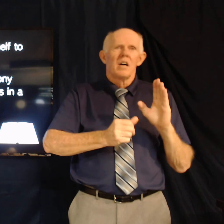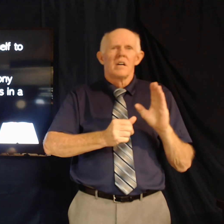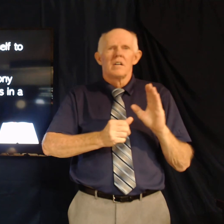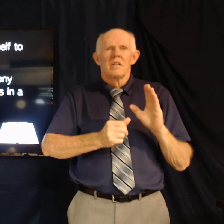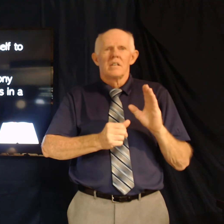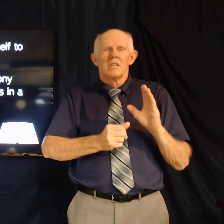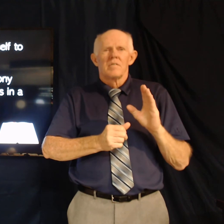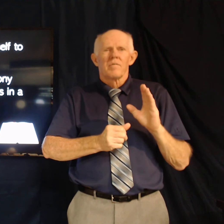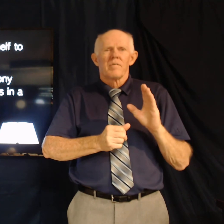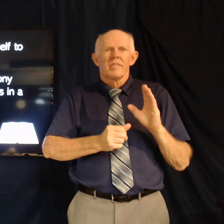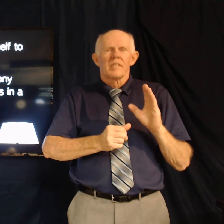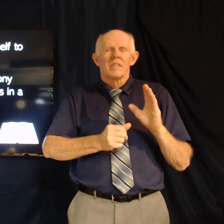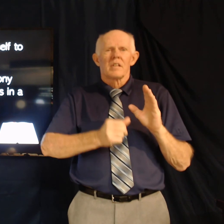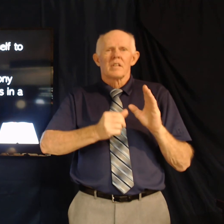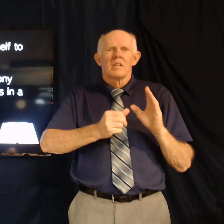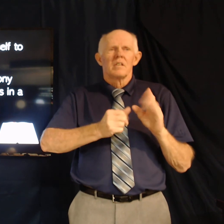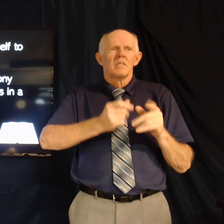to let people share about God.